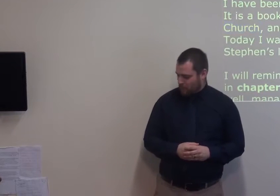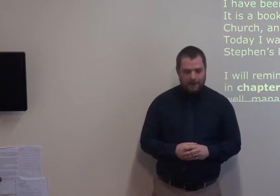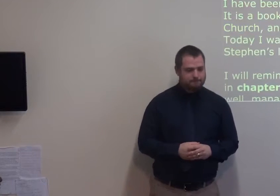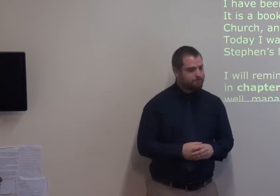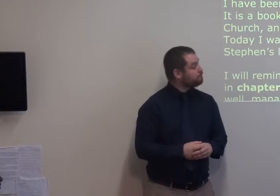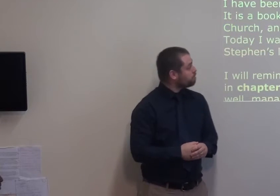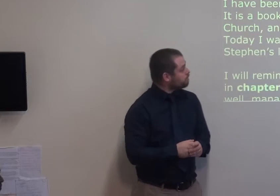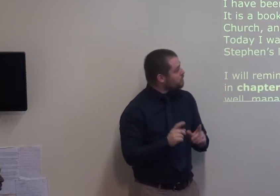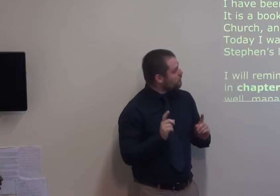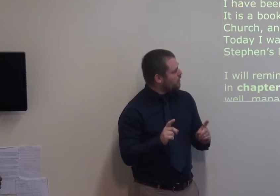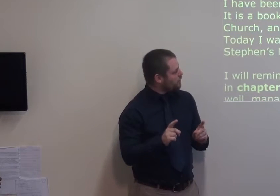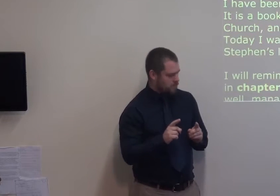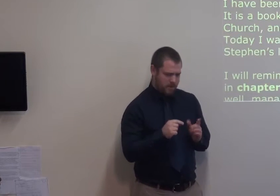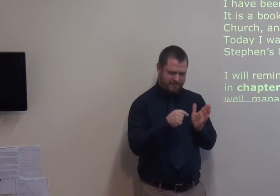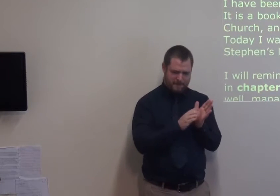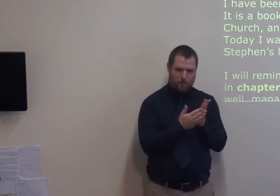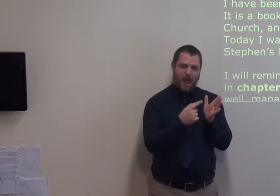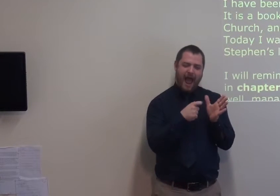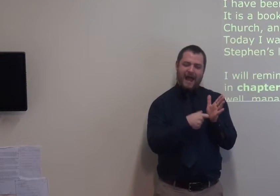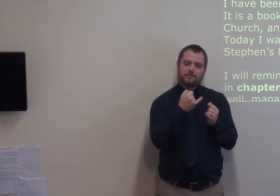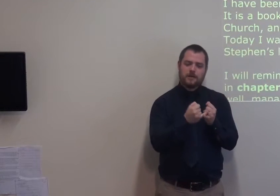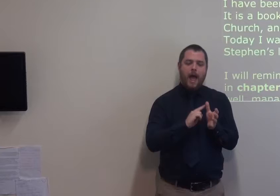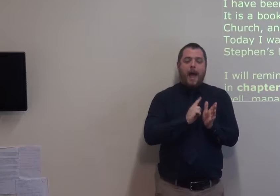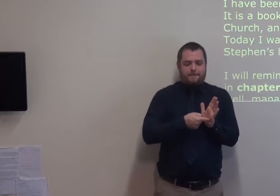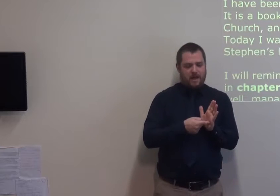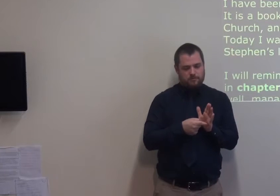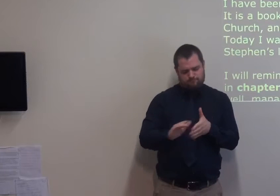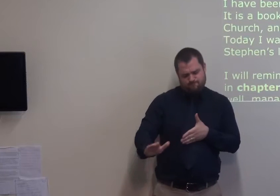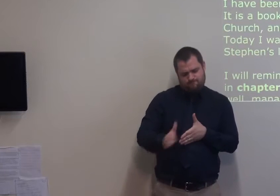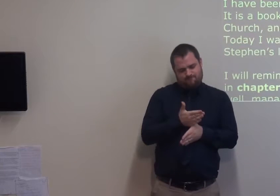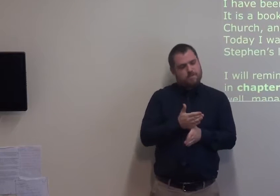Today, I want to focus on Stephen's last sermon.